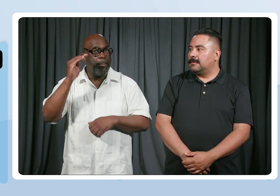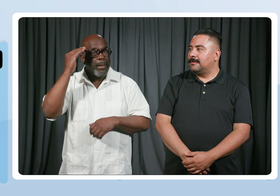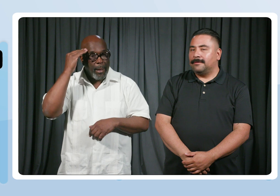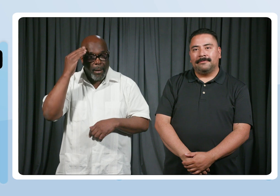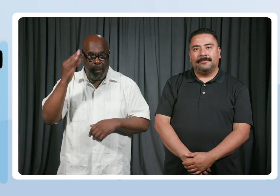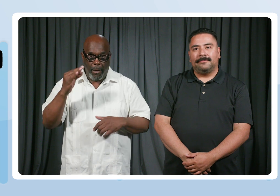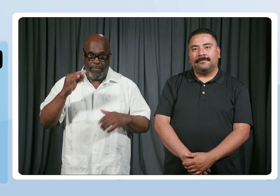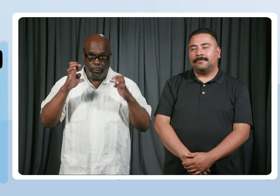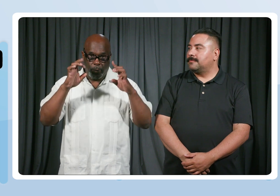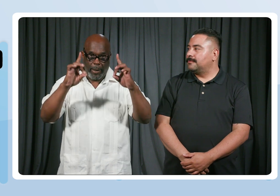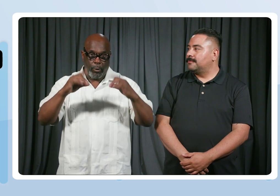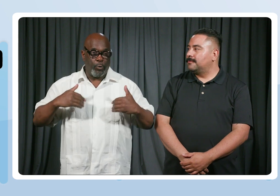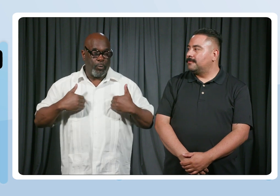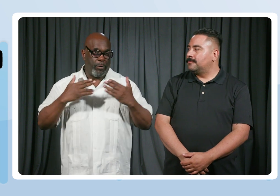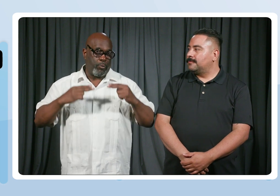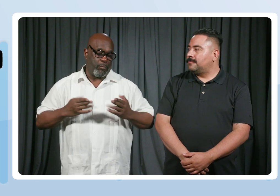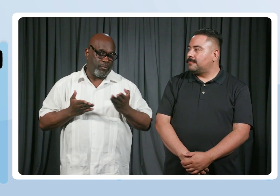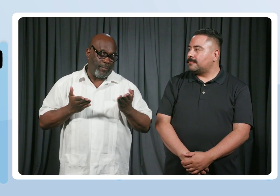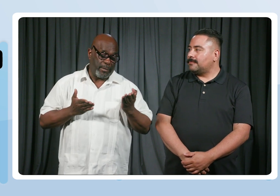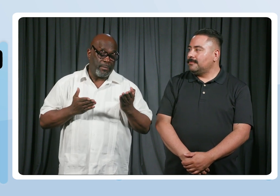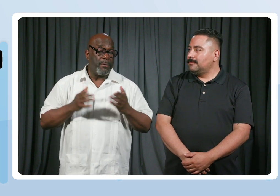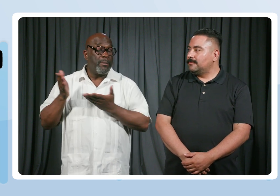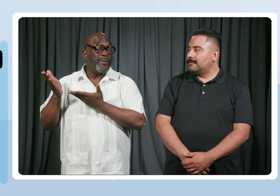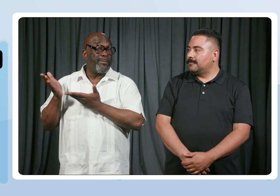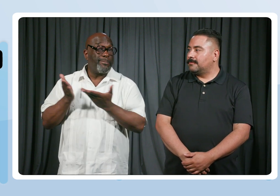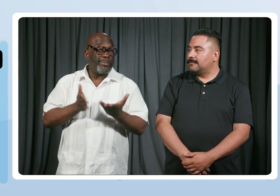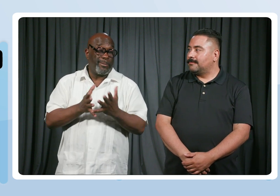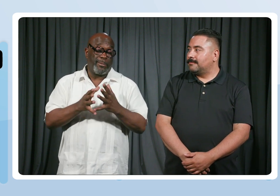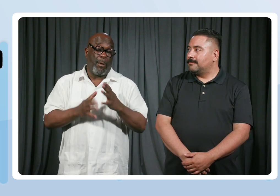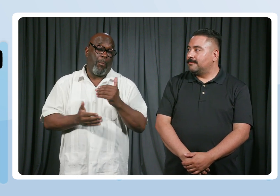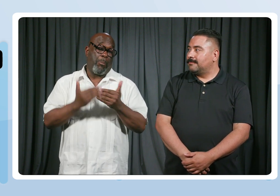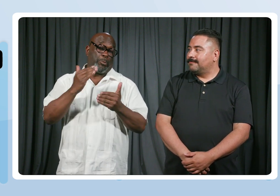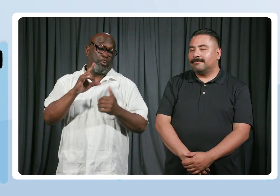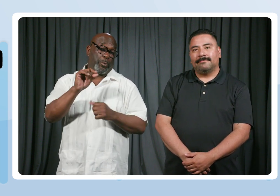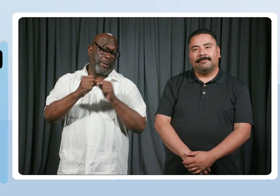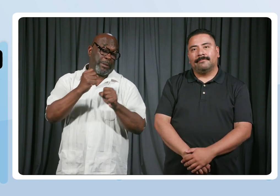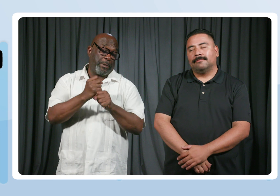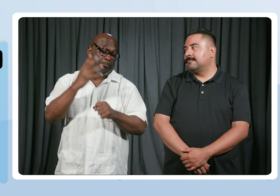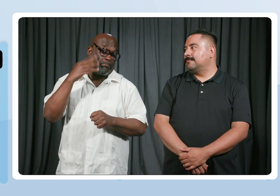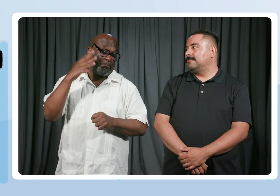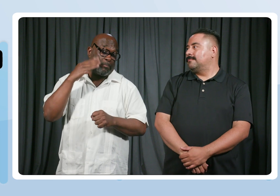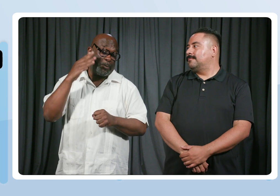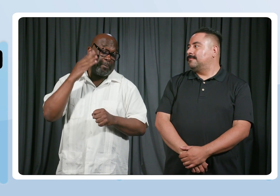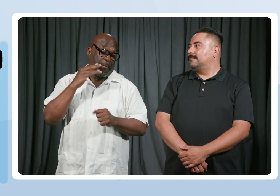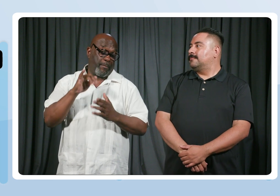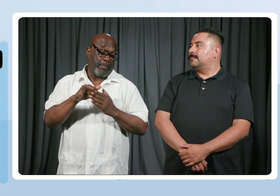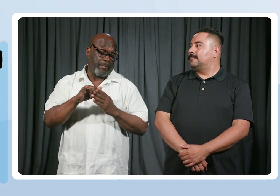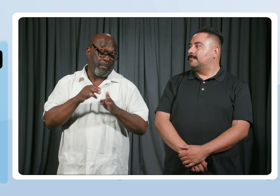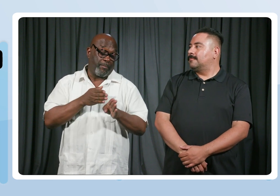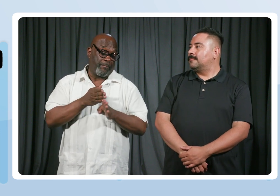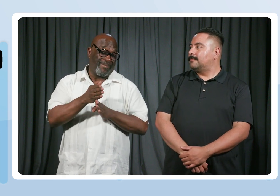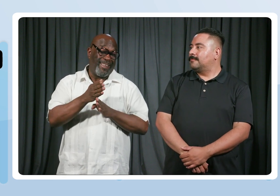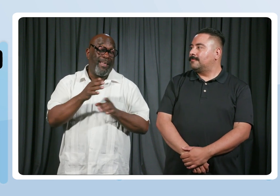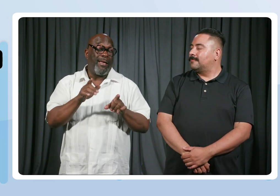and Human Services. Johnson brings to the role of Deputy Mayor nearly 2 decades of experience as an educator, manager,